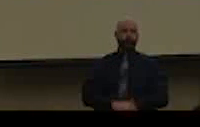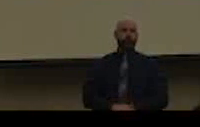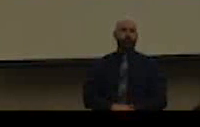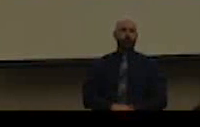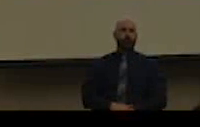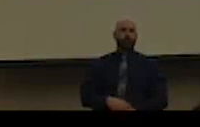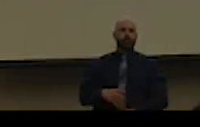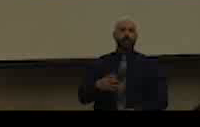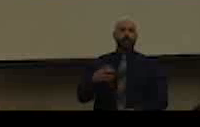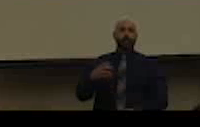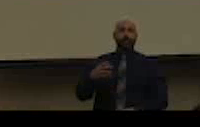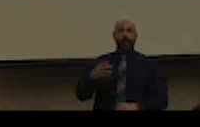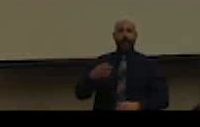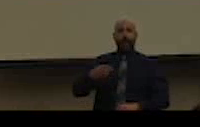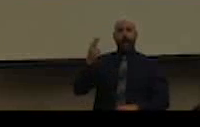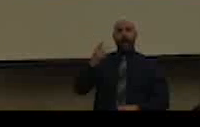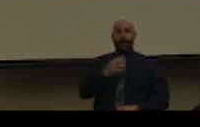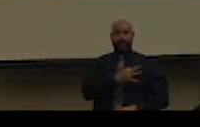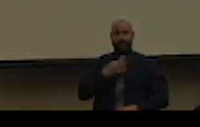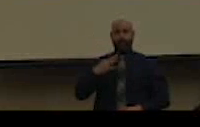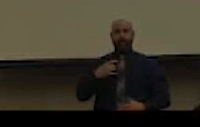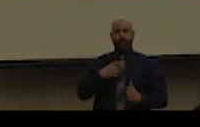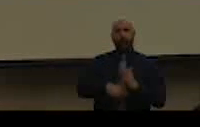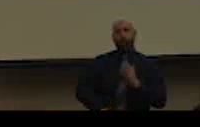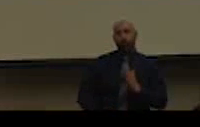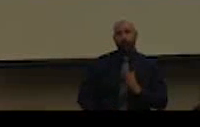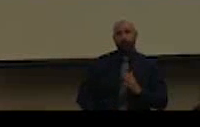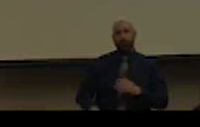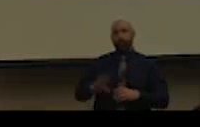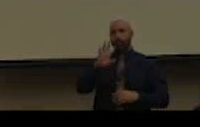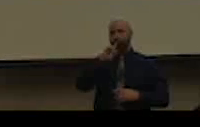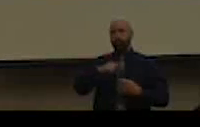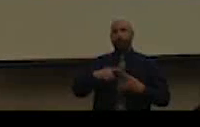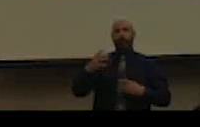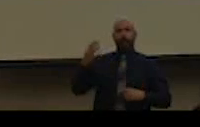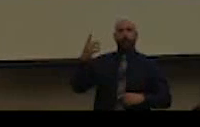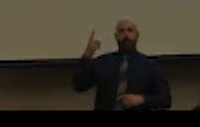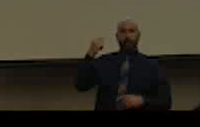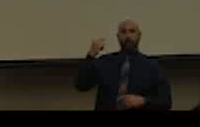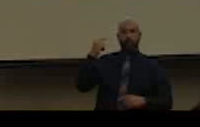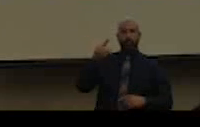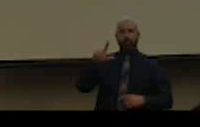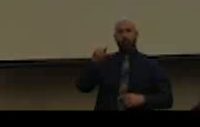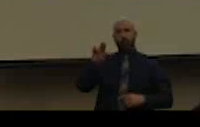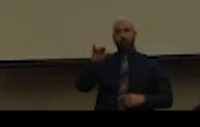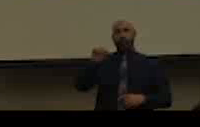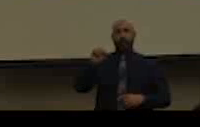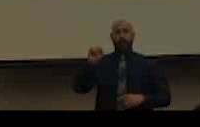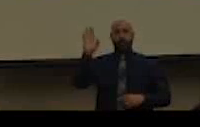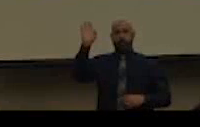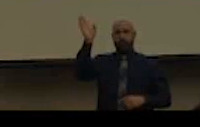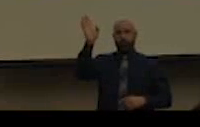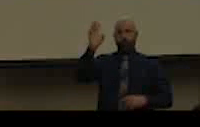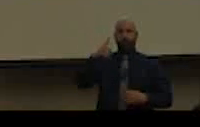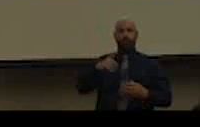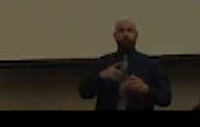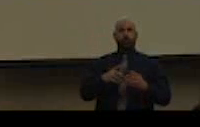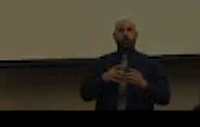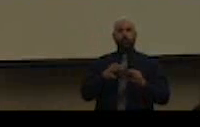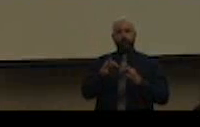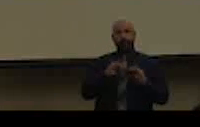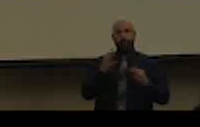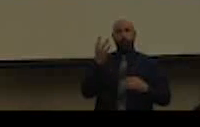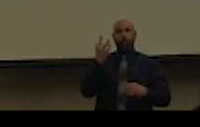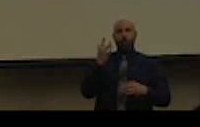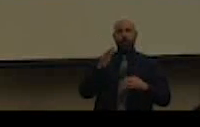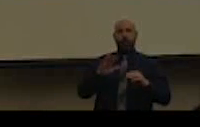So again, we talked about last year. You'll remember Luis gave that really incredible presentation that talks about why do child cares need